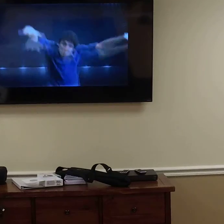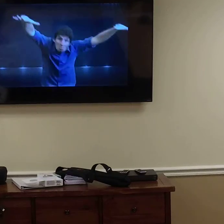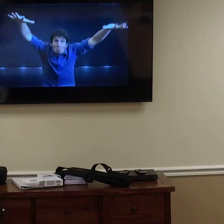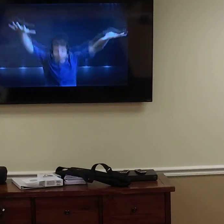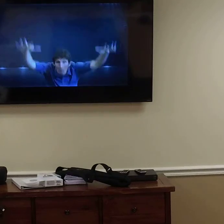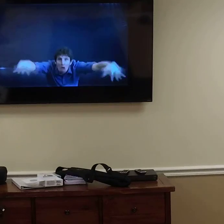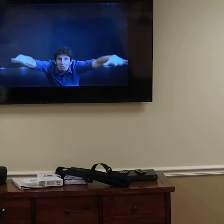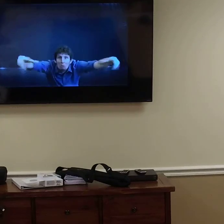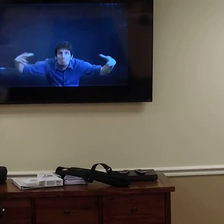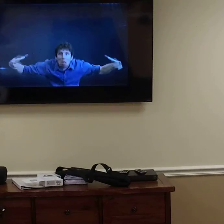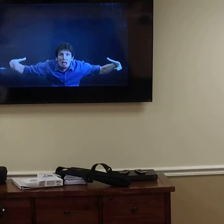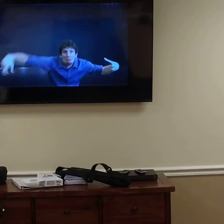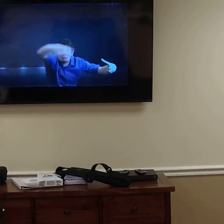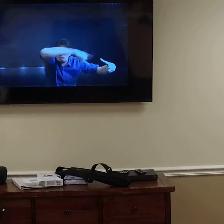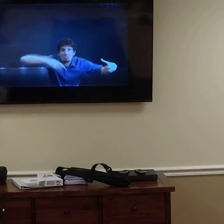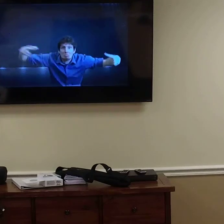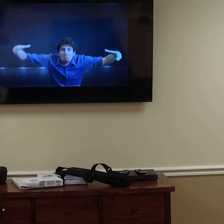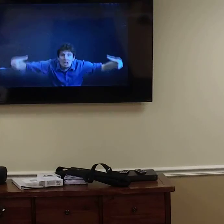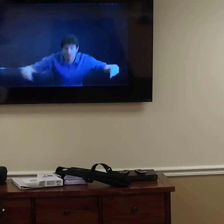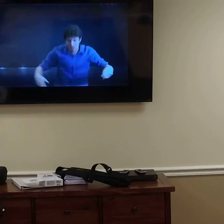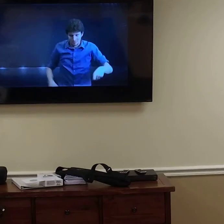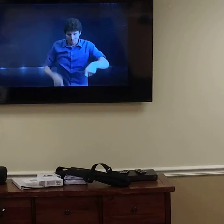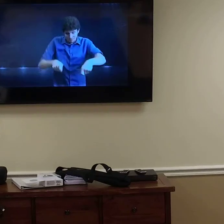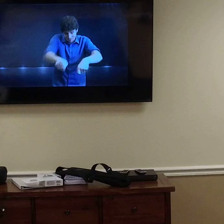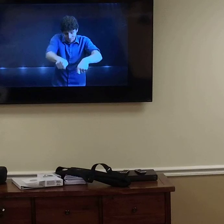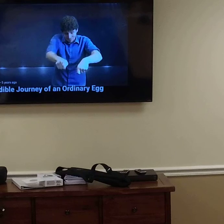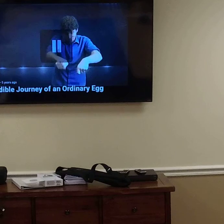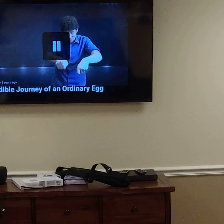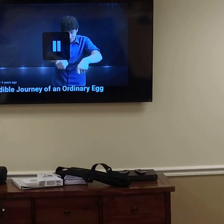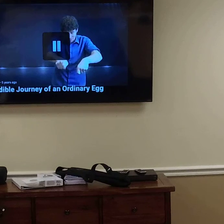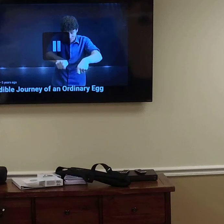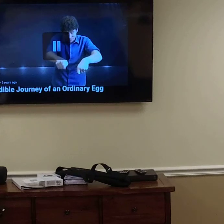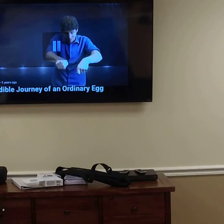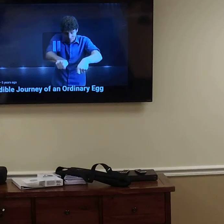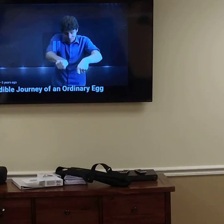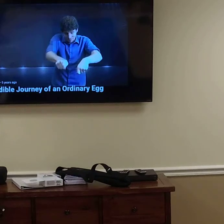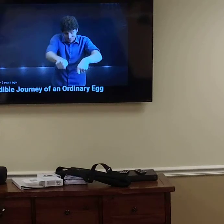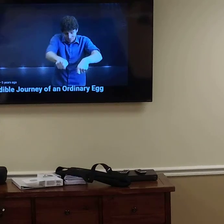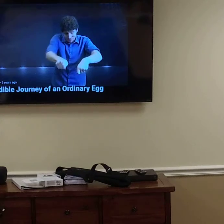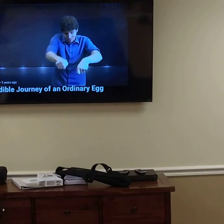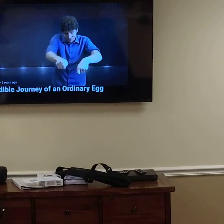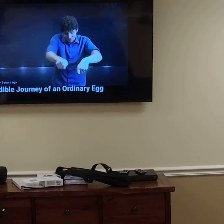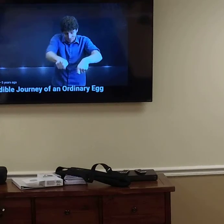So now he's going to get moved. What is he on now? Plate. He's on a plate. Very good.